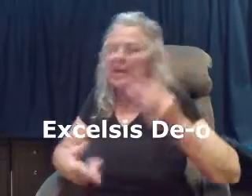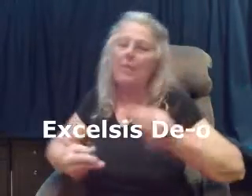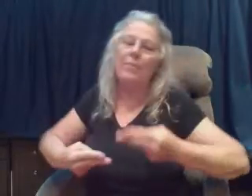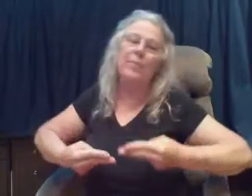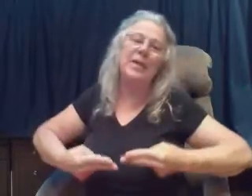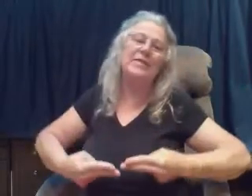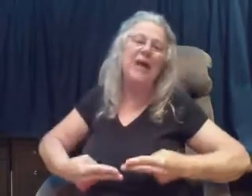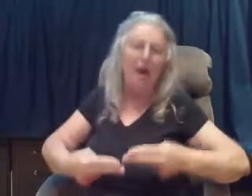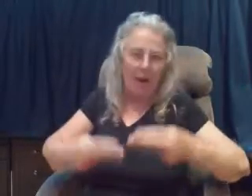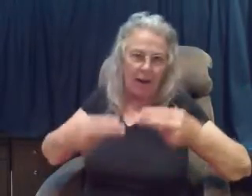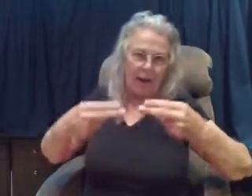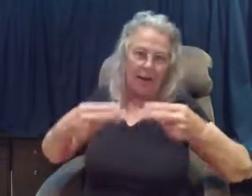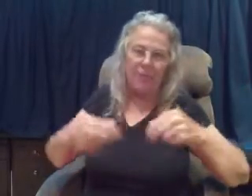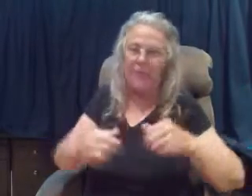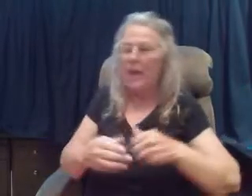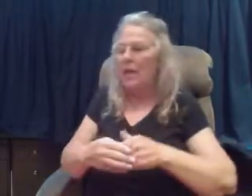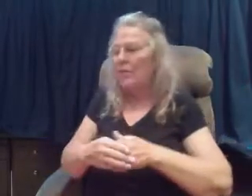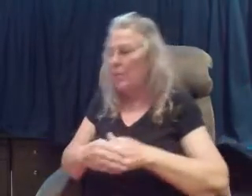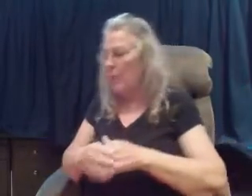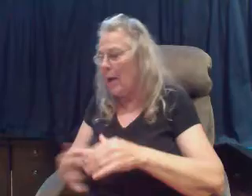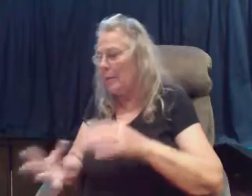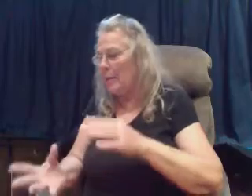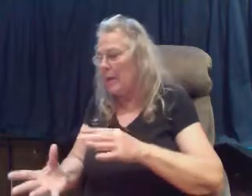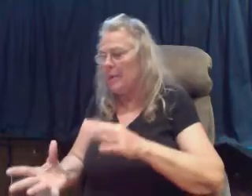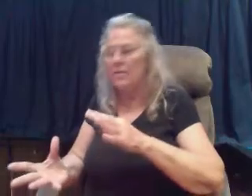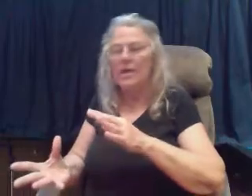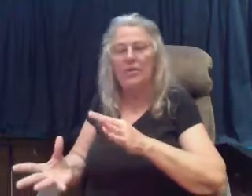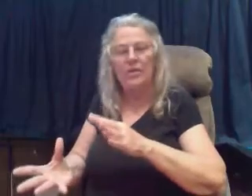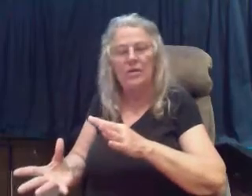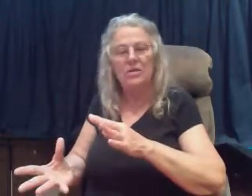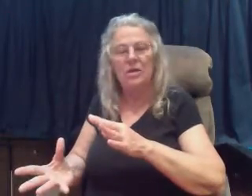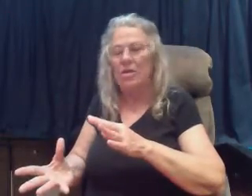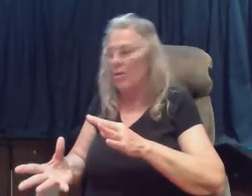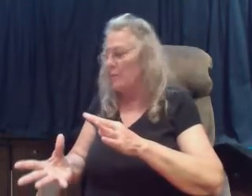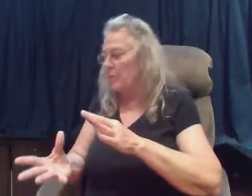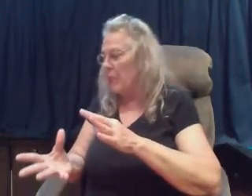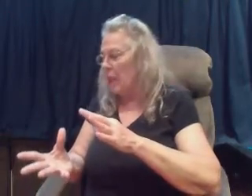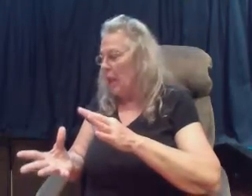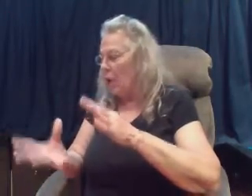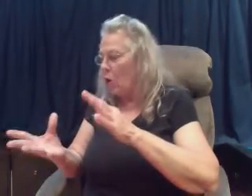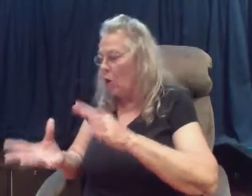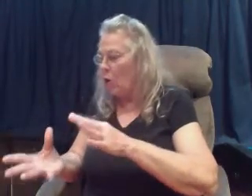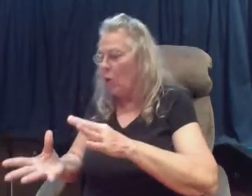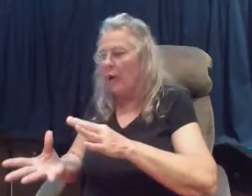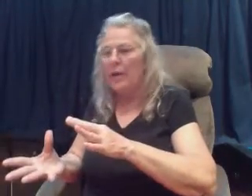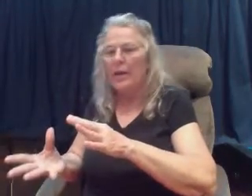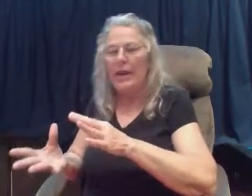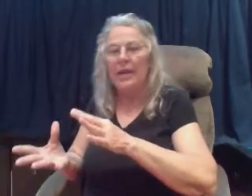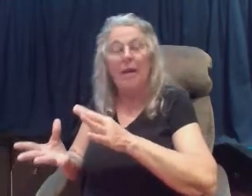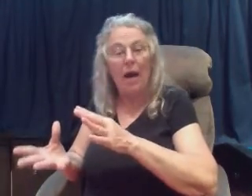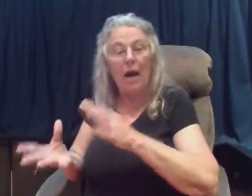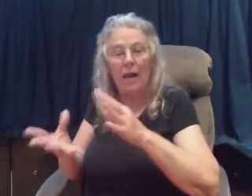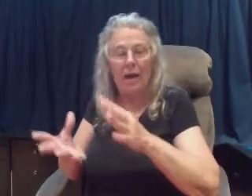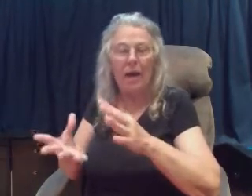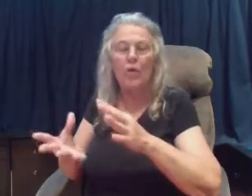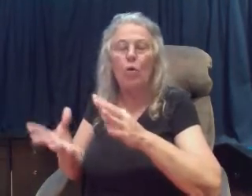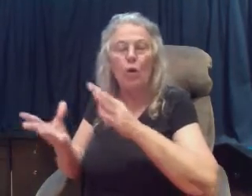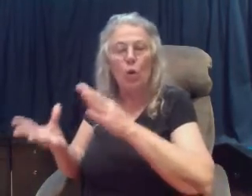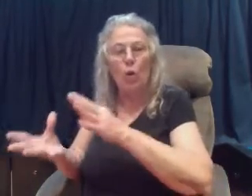Excelsia means high. The problem is, in this song, Gloria in high God or